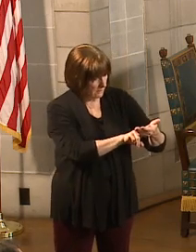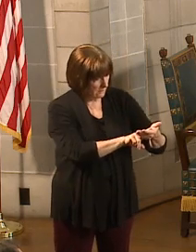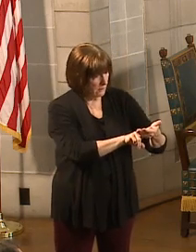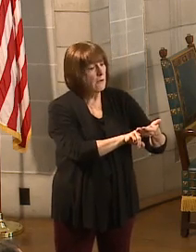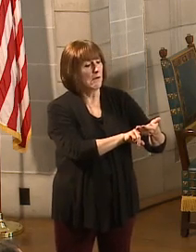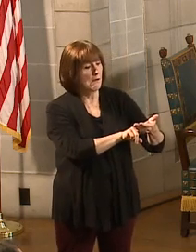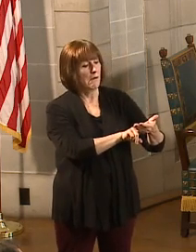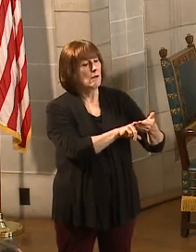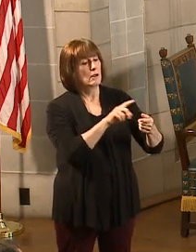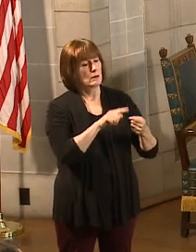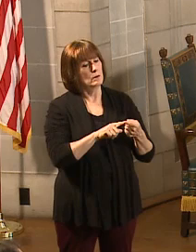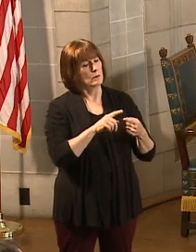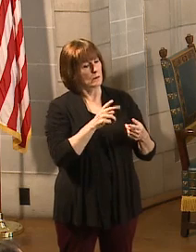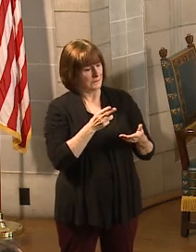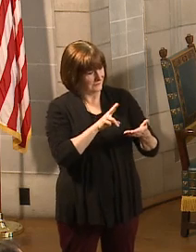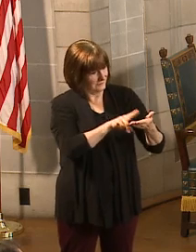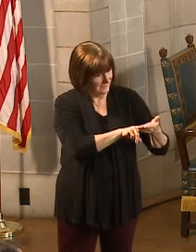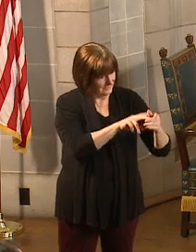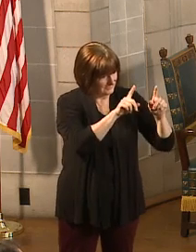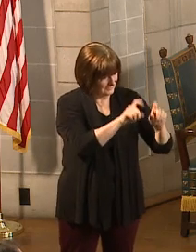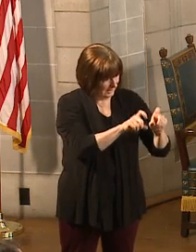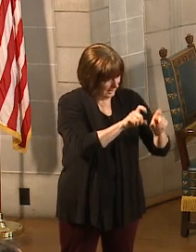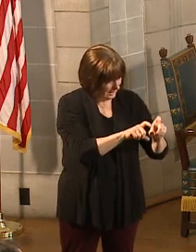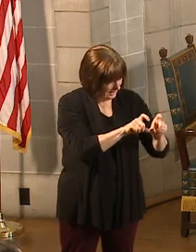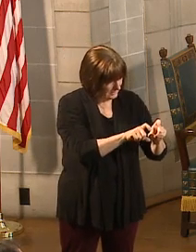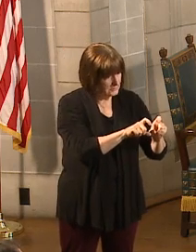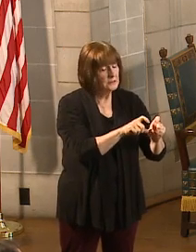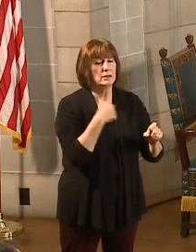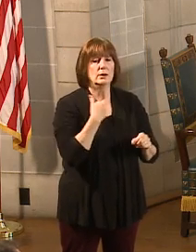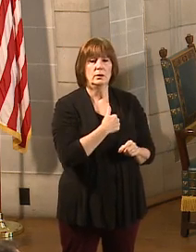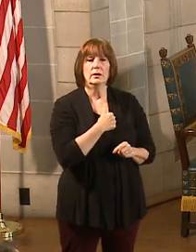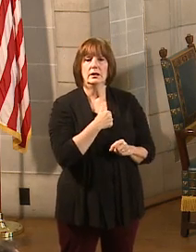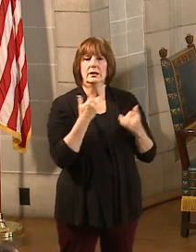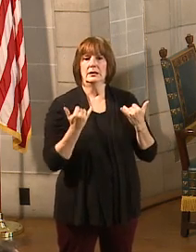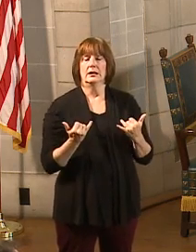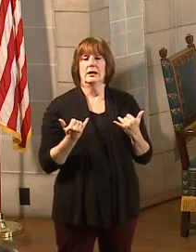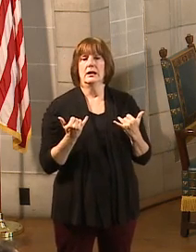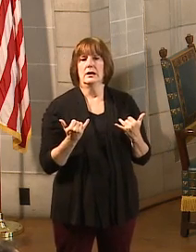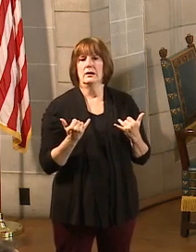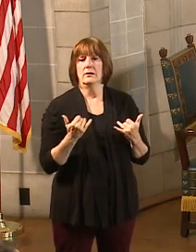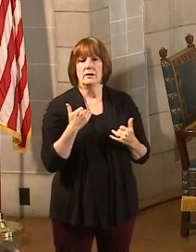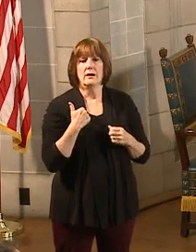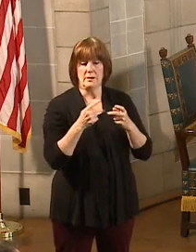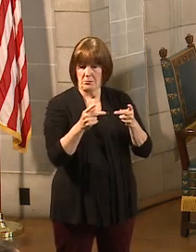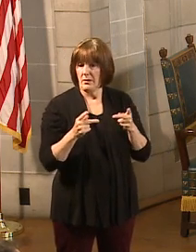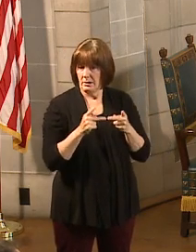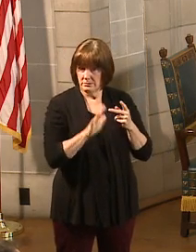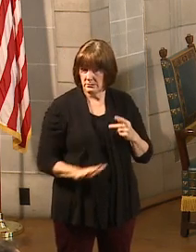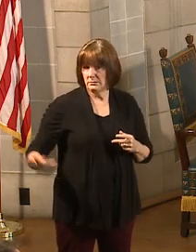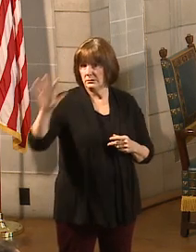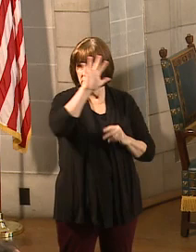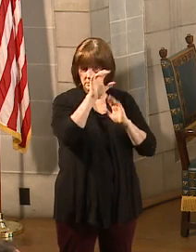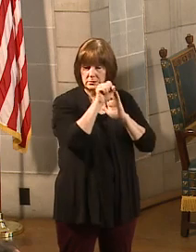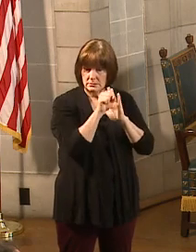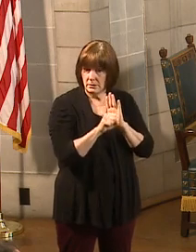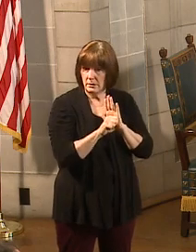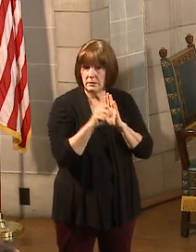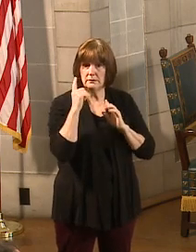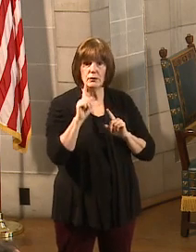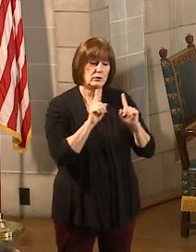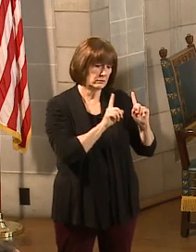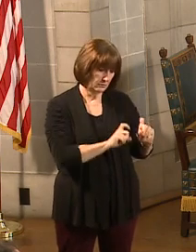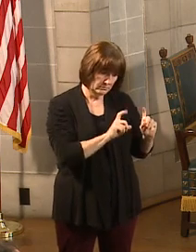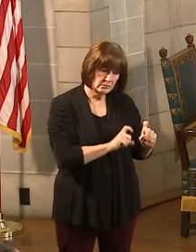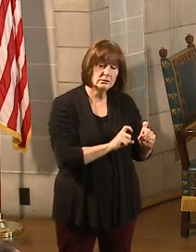back against this virus by getting signed up for Test Nebraska. We have locations around the state to be able to do that. We